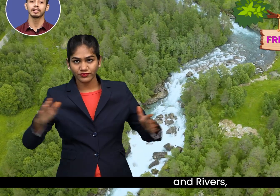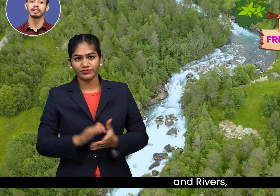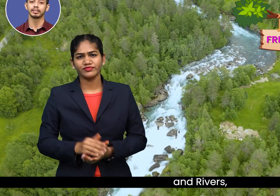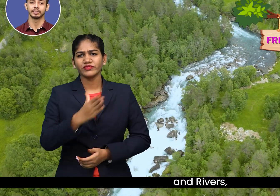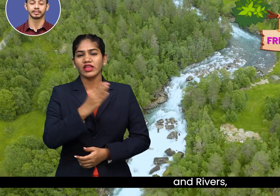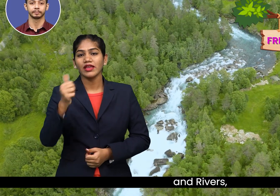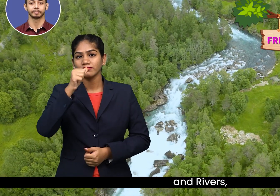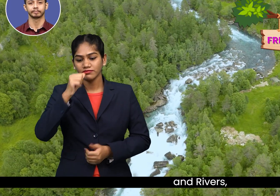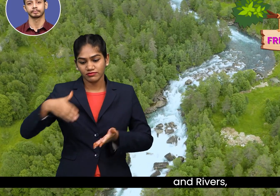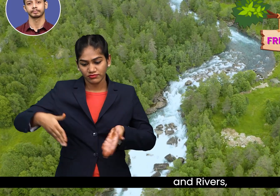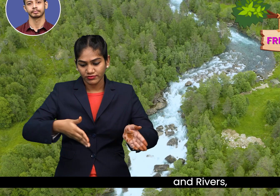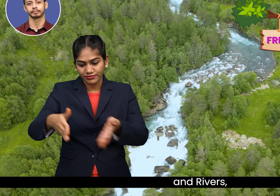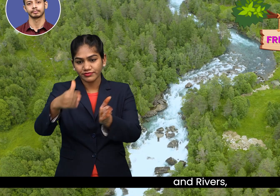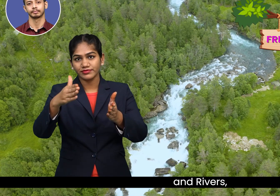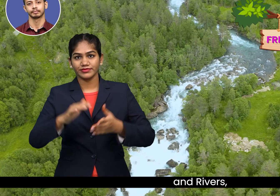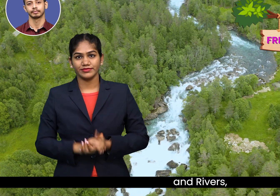and rivers.